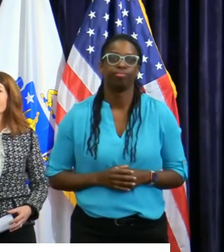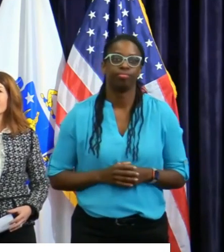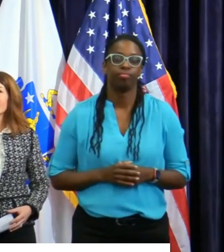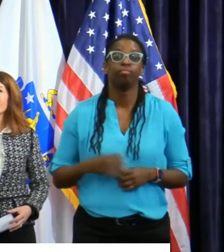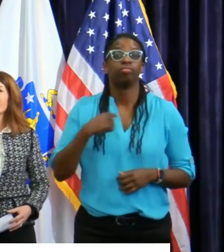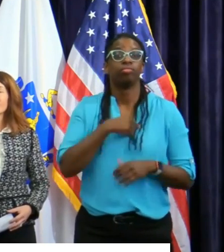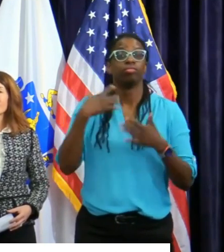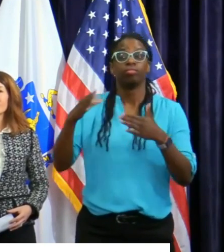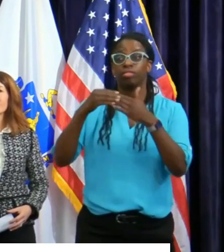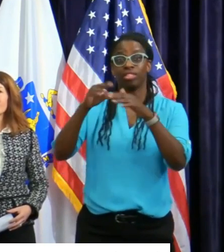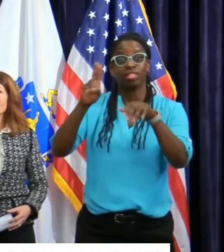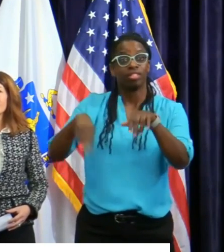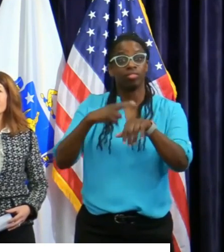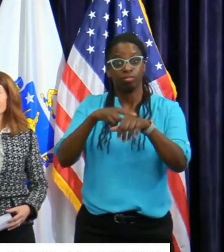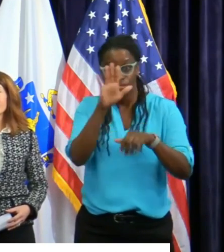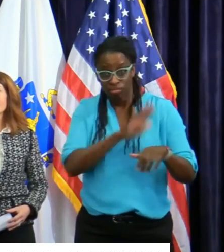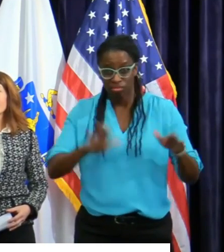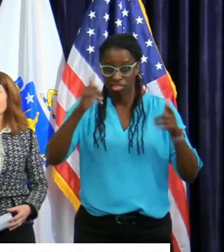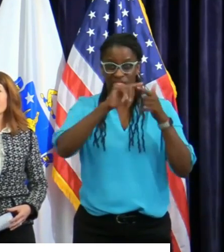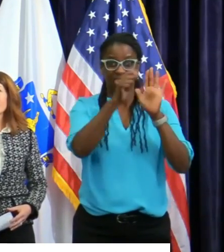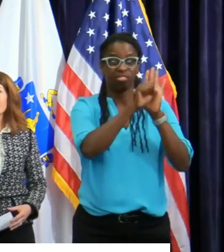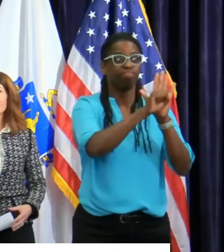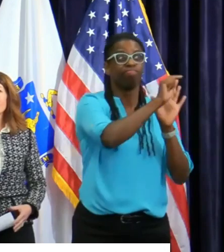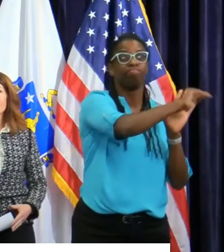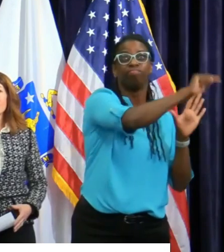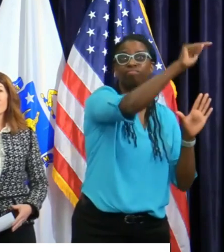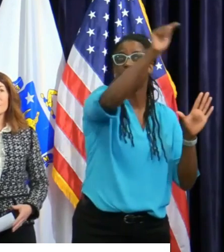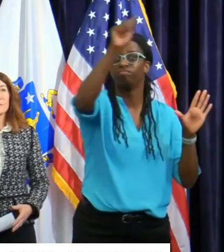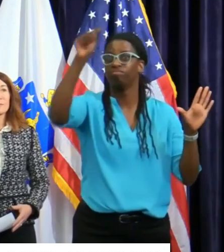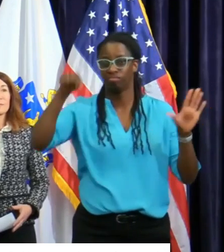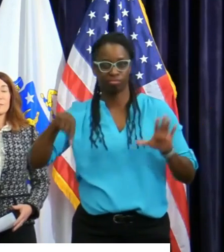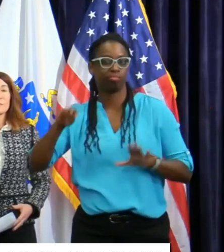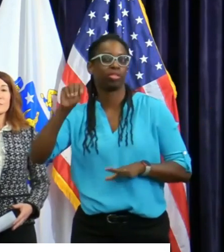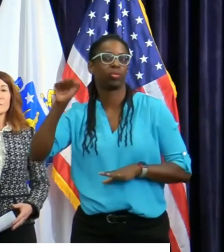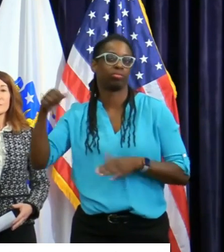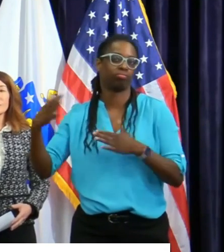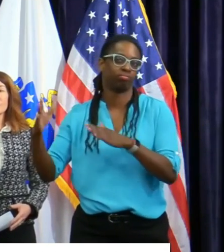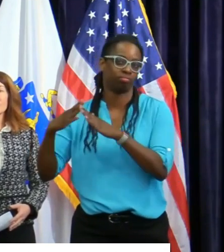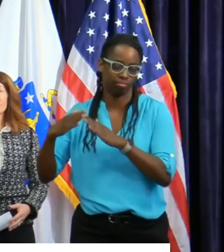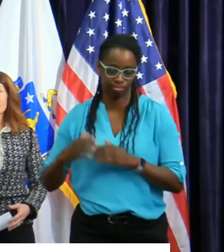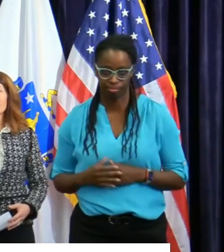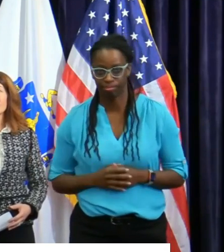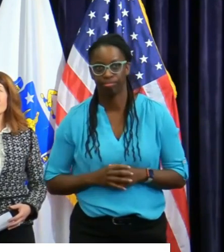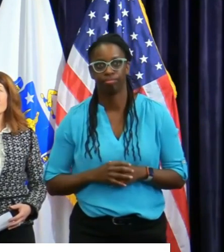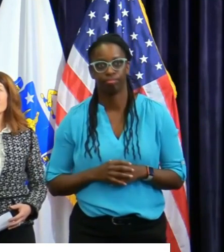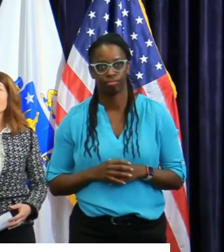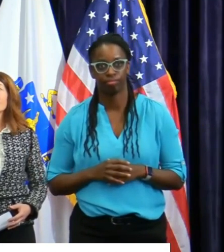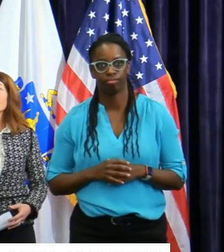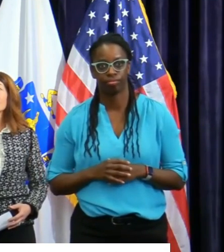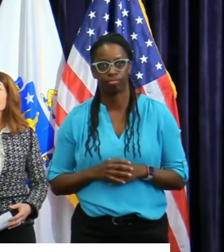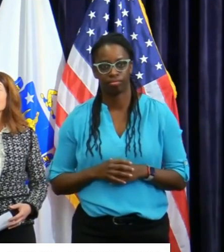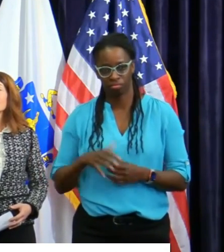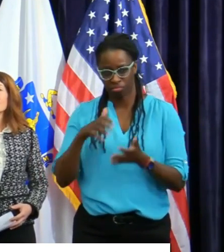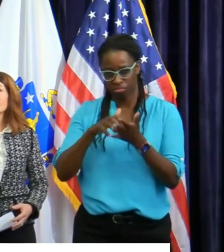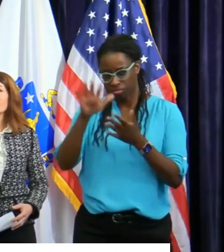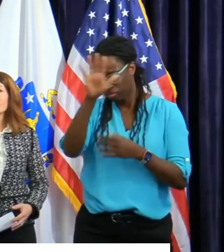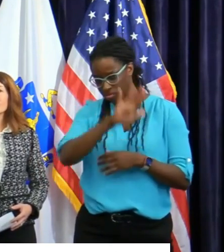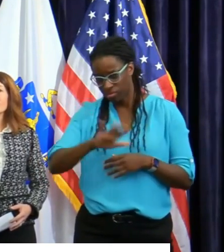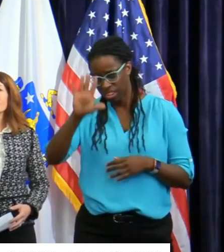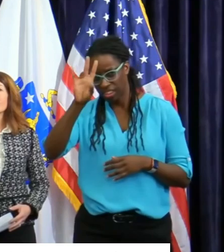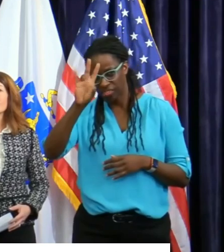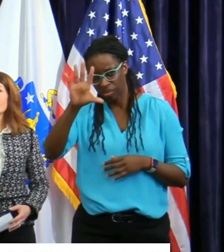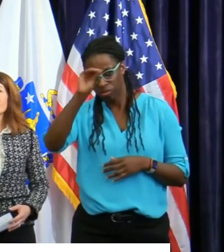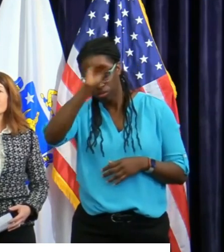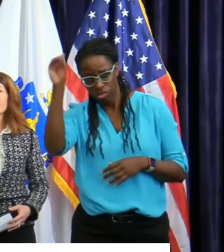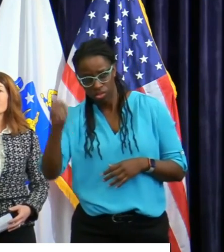getting our residents vaccinated for months. Roughly 75% of our population is